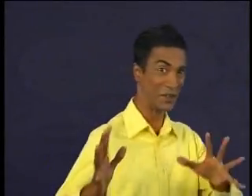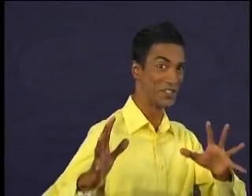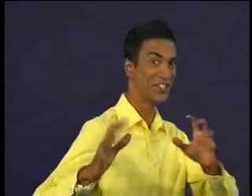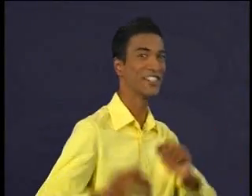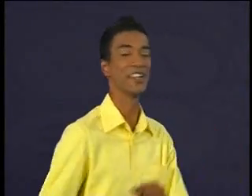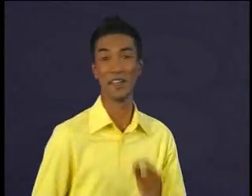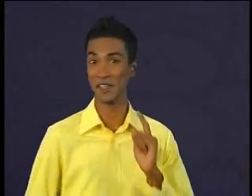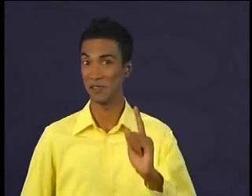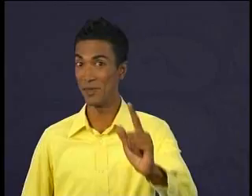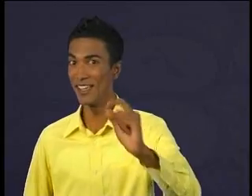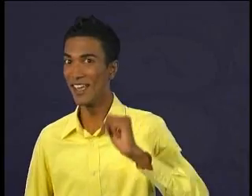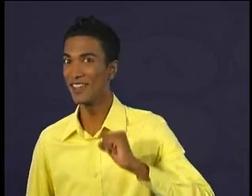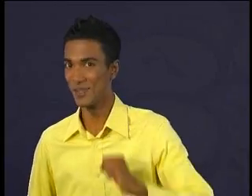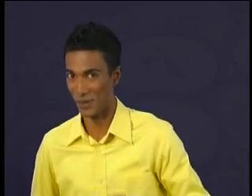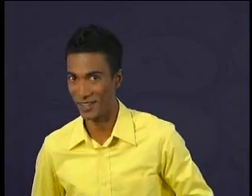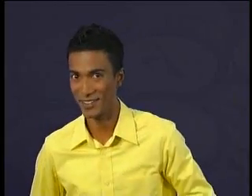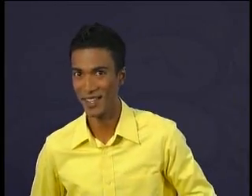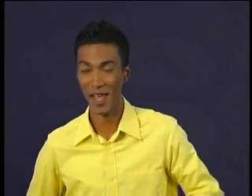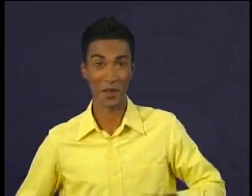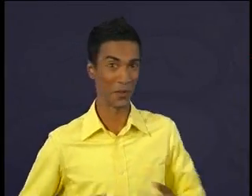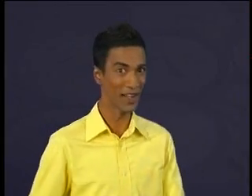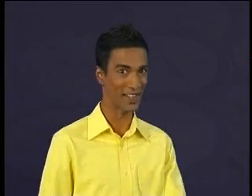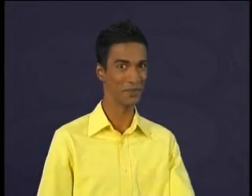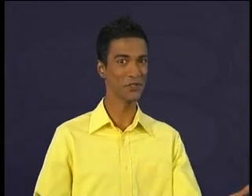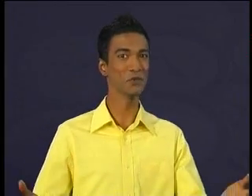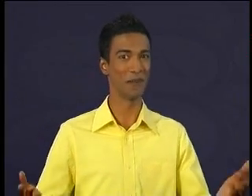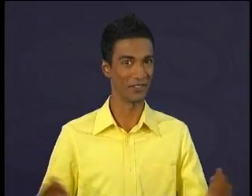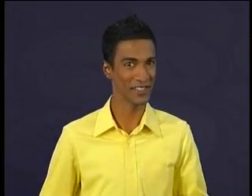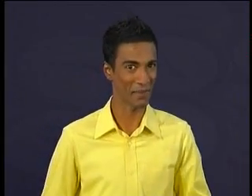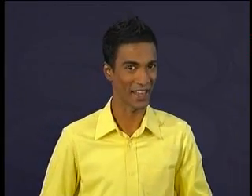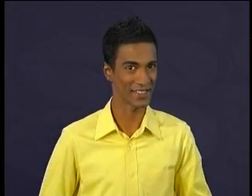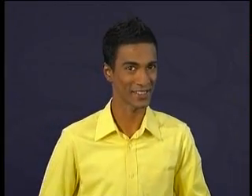Hello children, it's me again, Sunil, and welcome to Marvelous Maths.